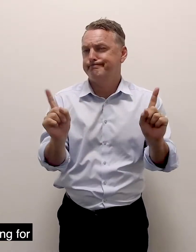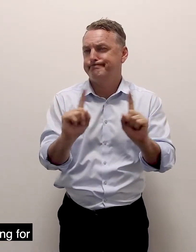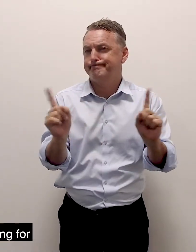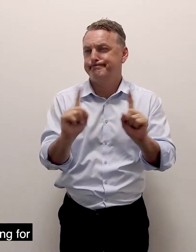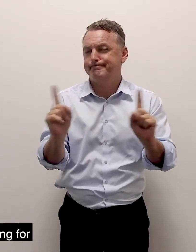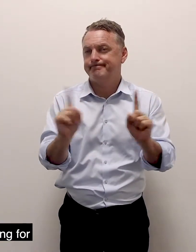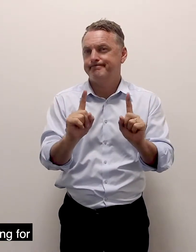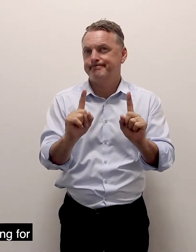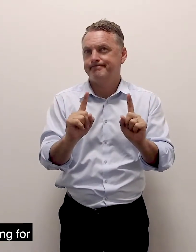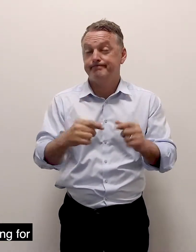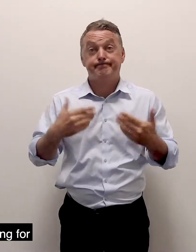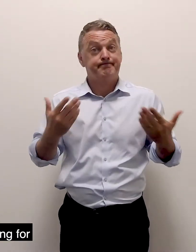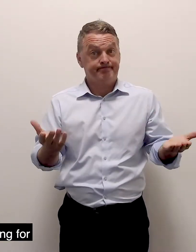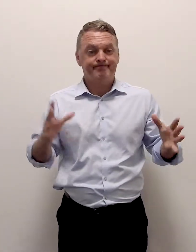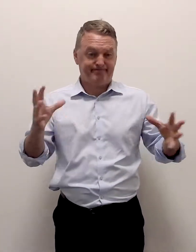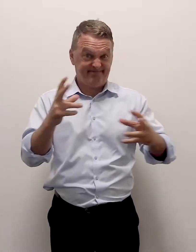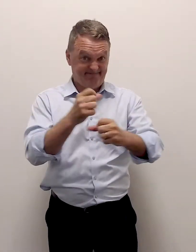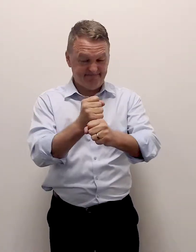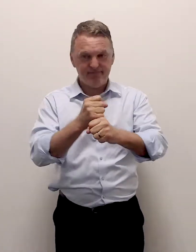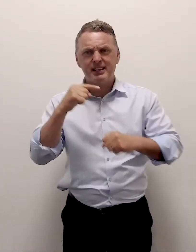So her son's asking for